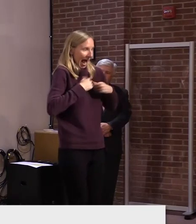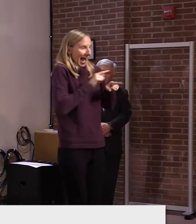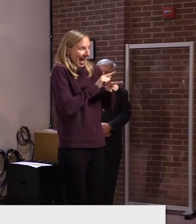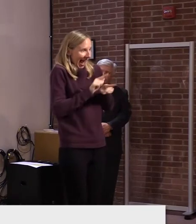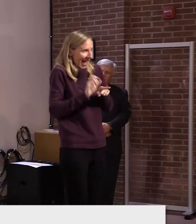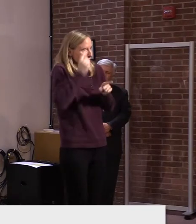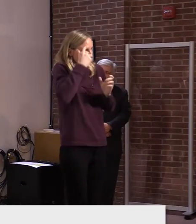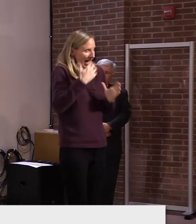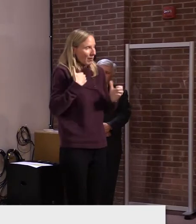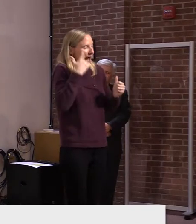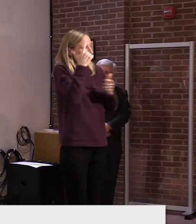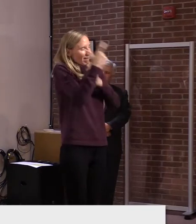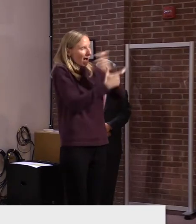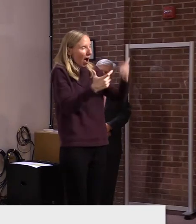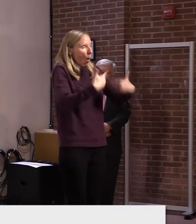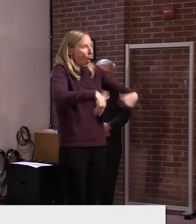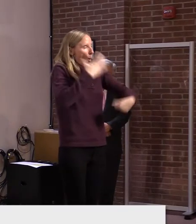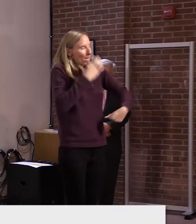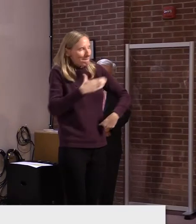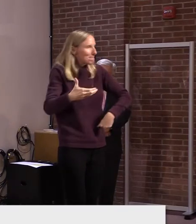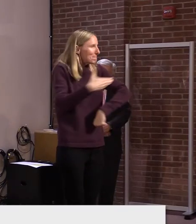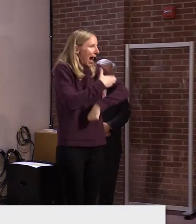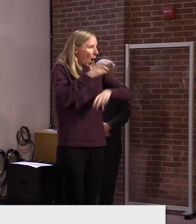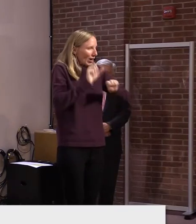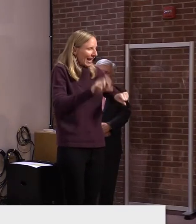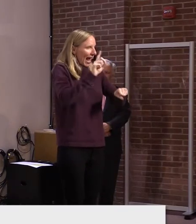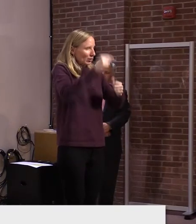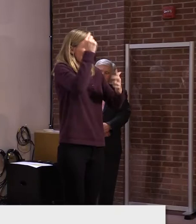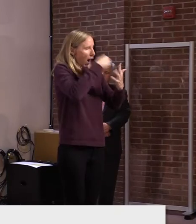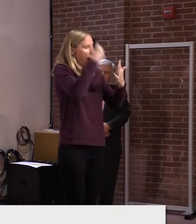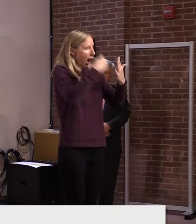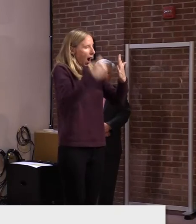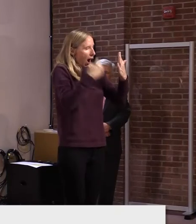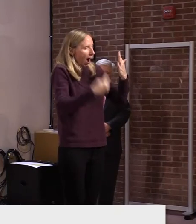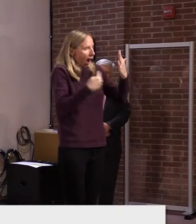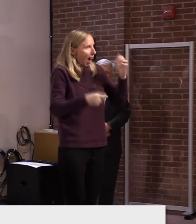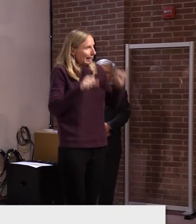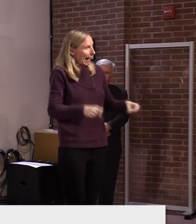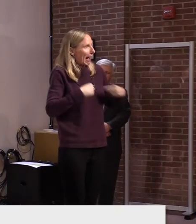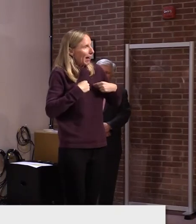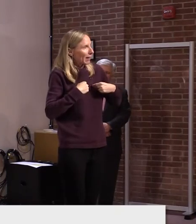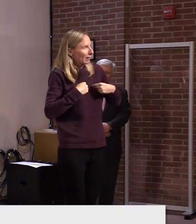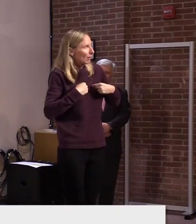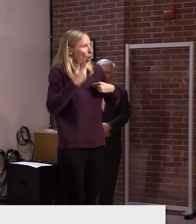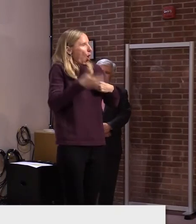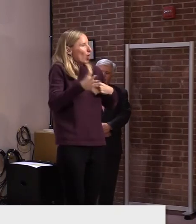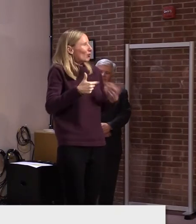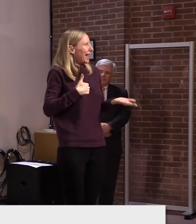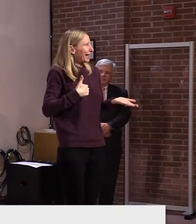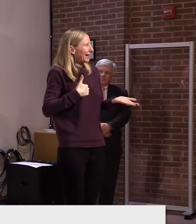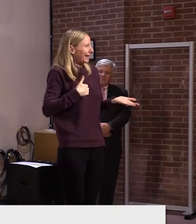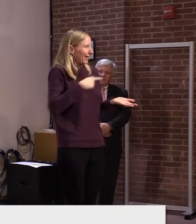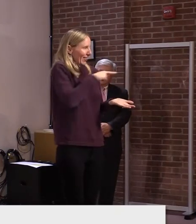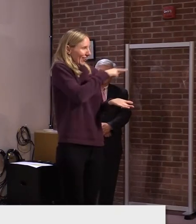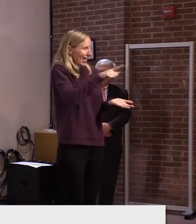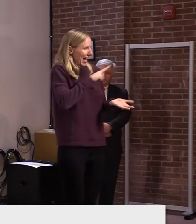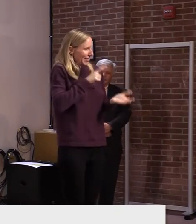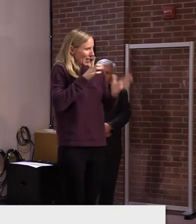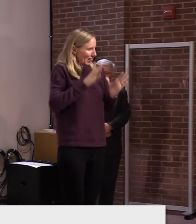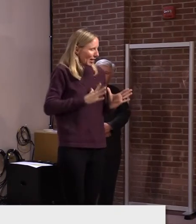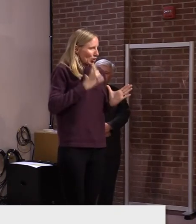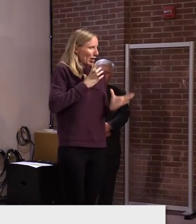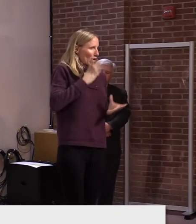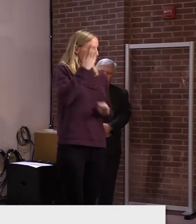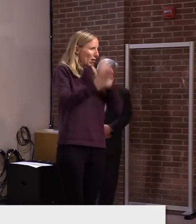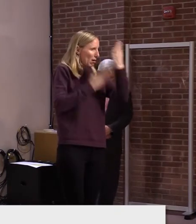gives me broad powers to do almost anything. So I don't think it's necessary at this point in time. I don't think them doing a